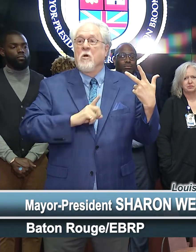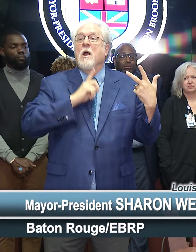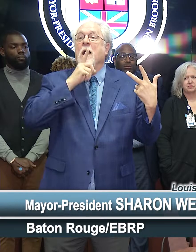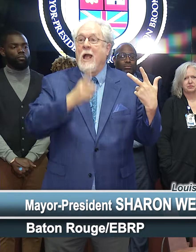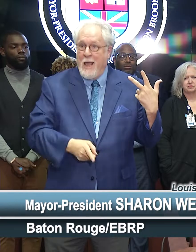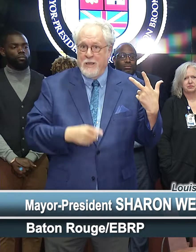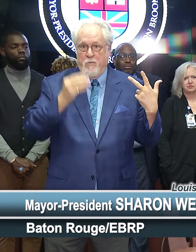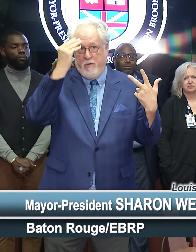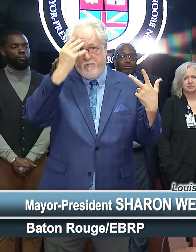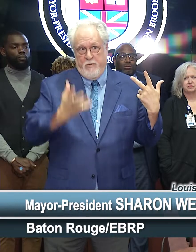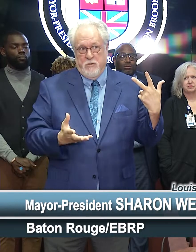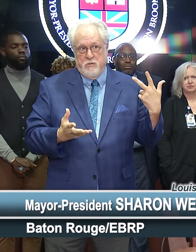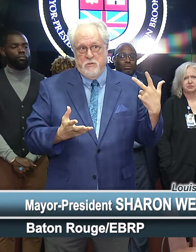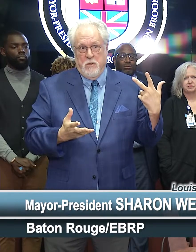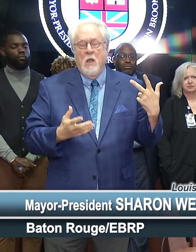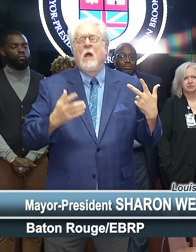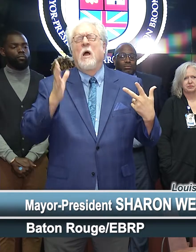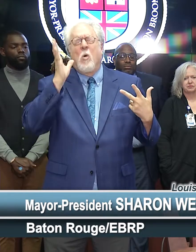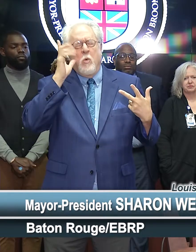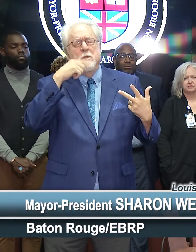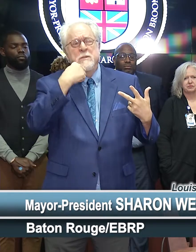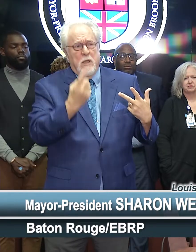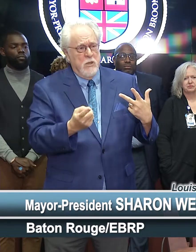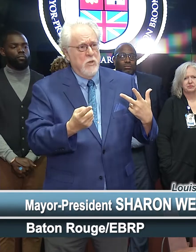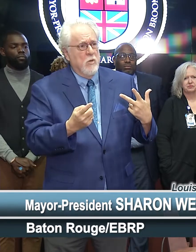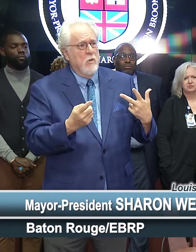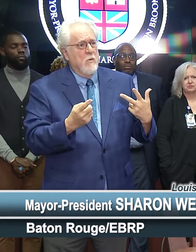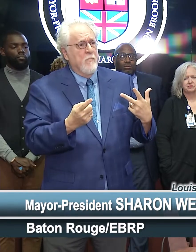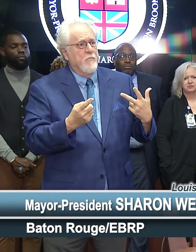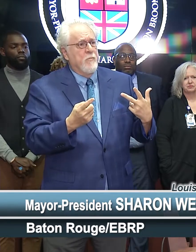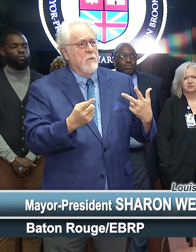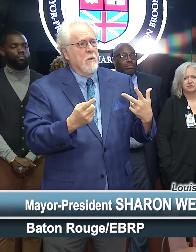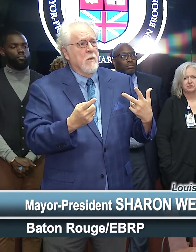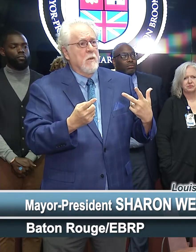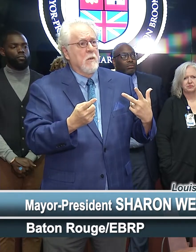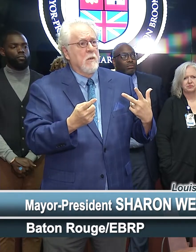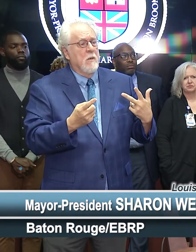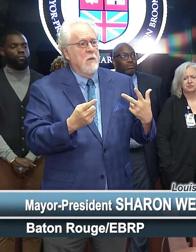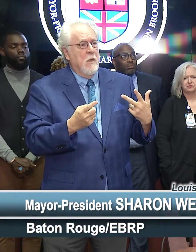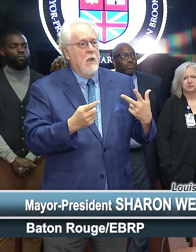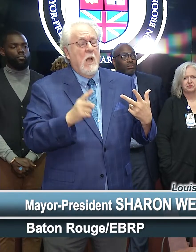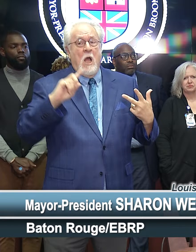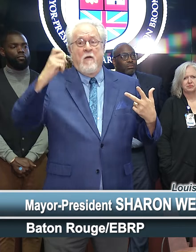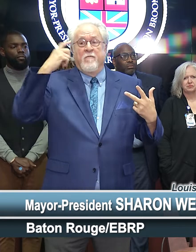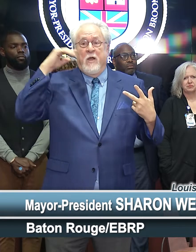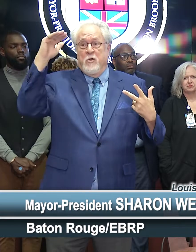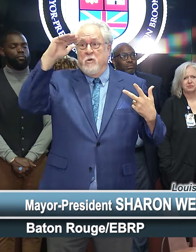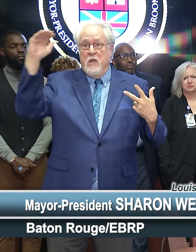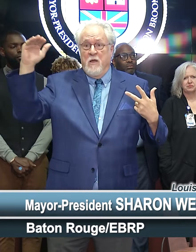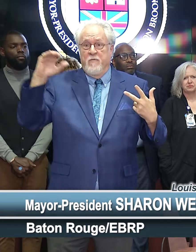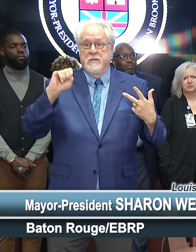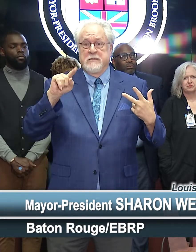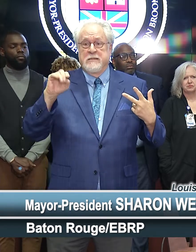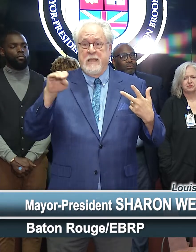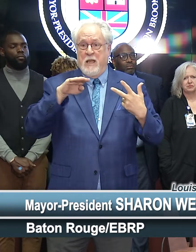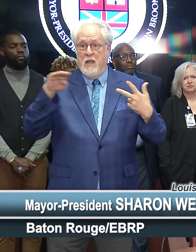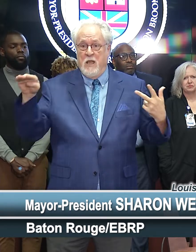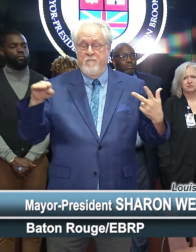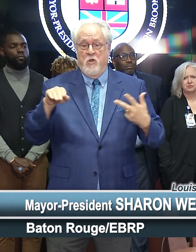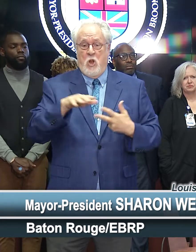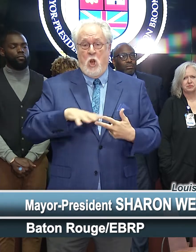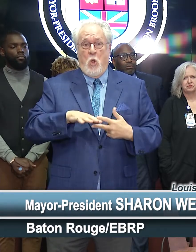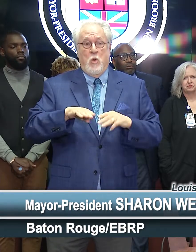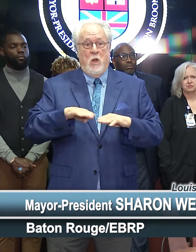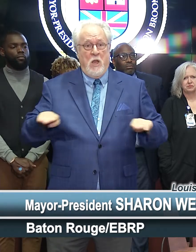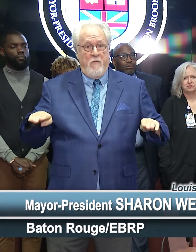accurate information. And I will tell you that the federal level, the state level, and the local level,